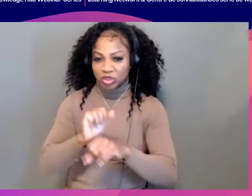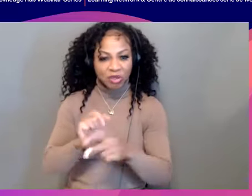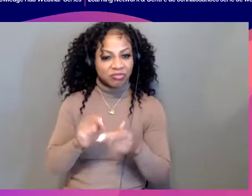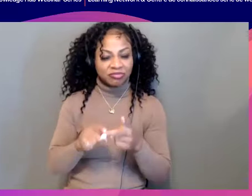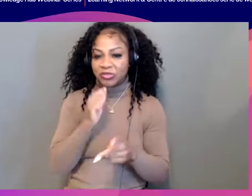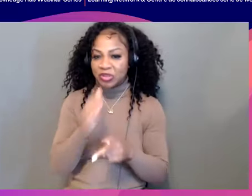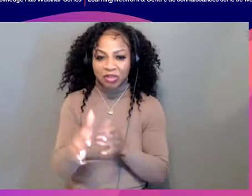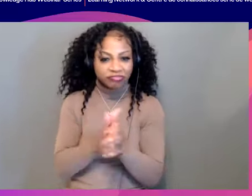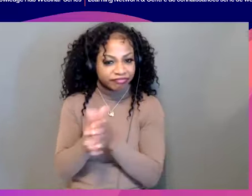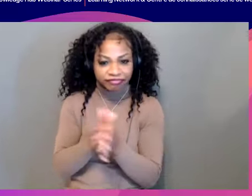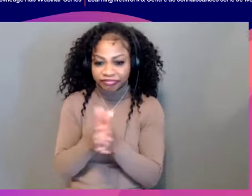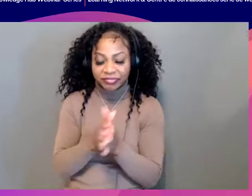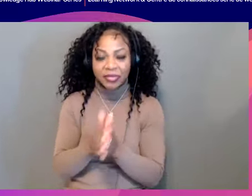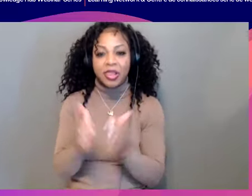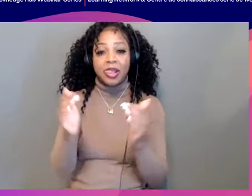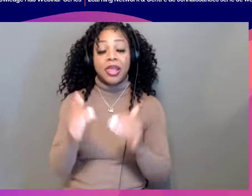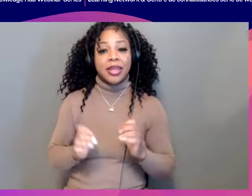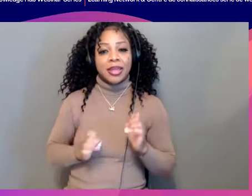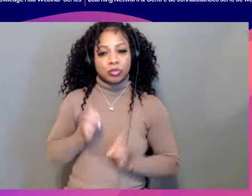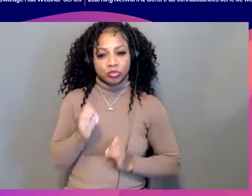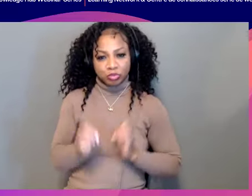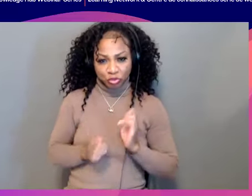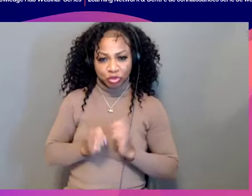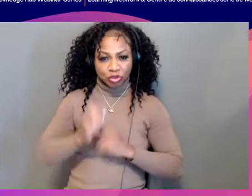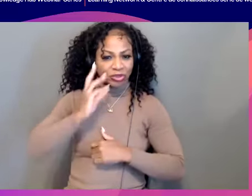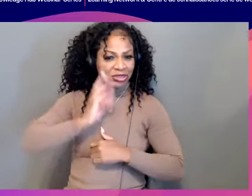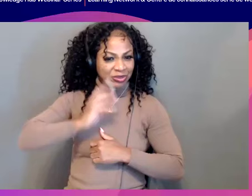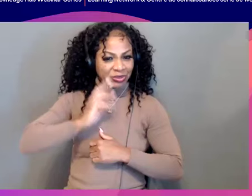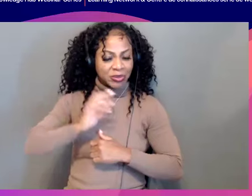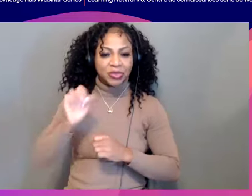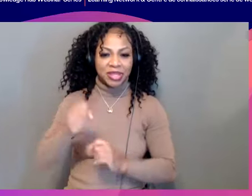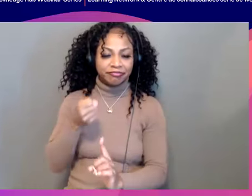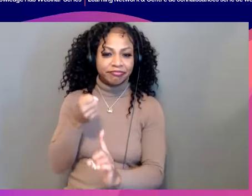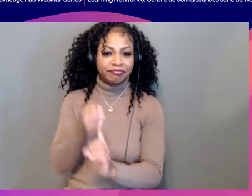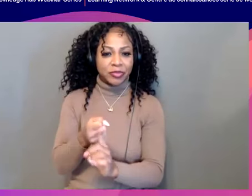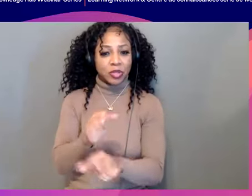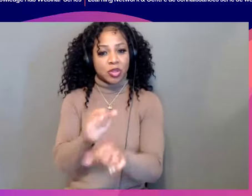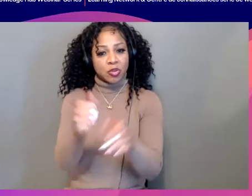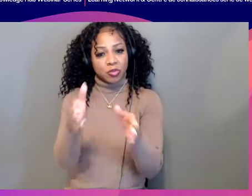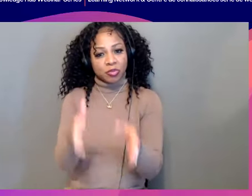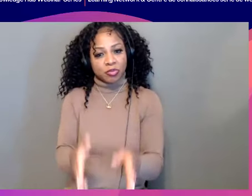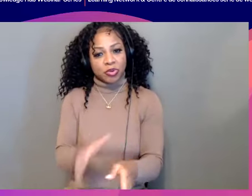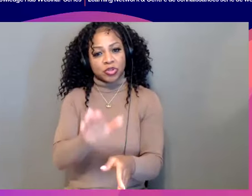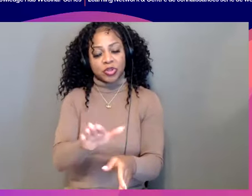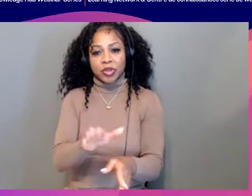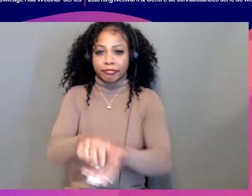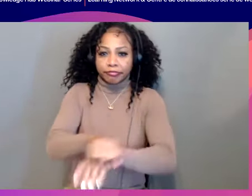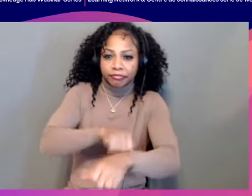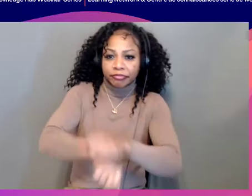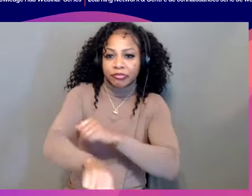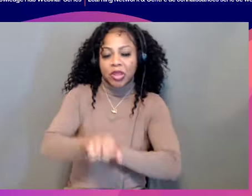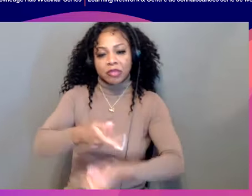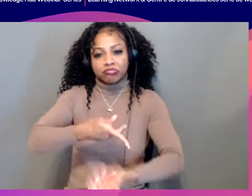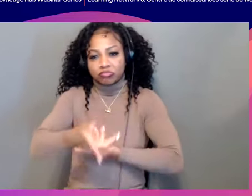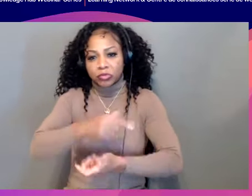motivation. The emotional toll of dealing with discrimination can decrease a worker's productivity and engagement at